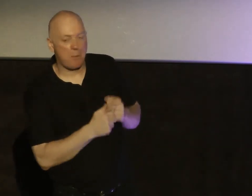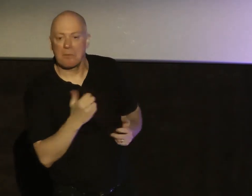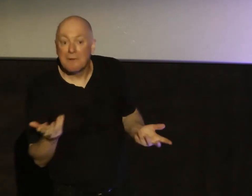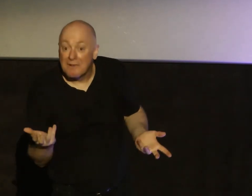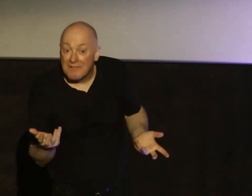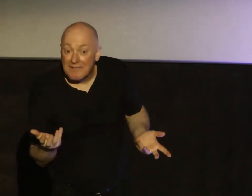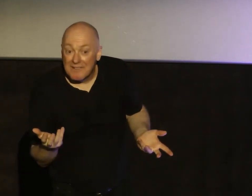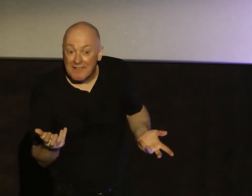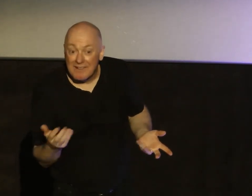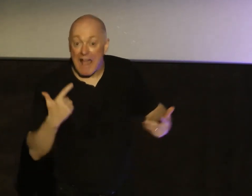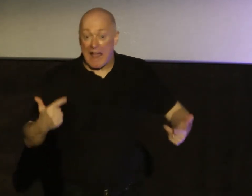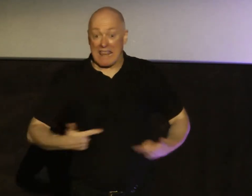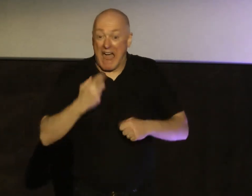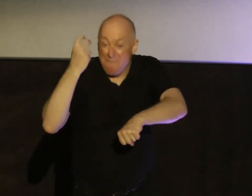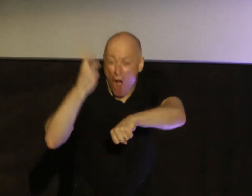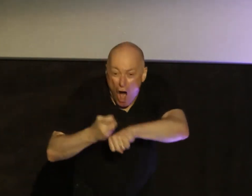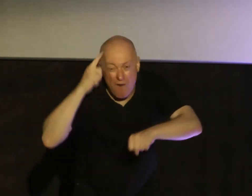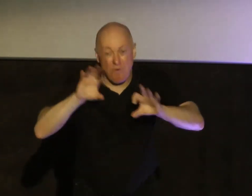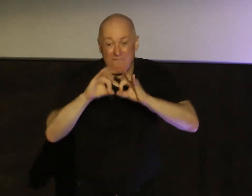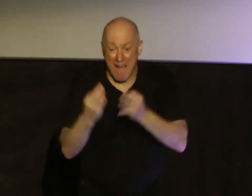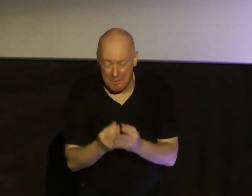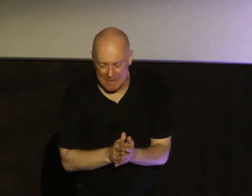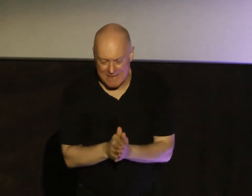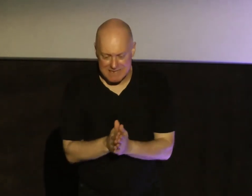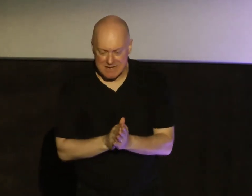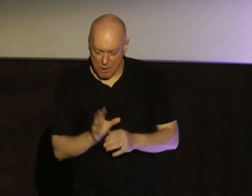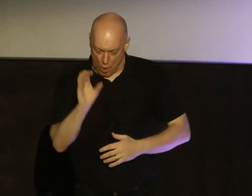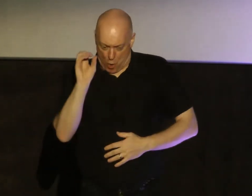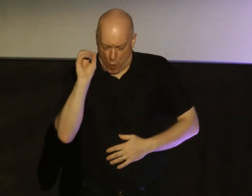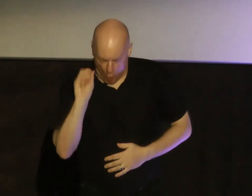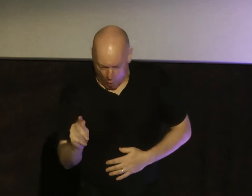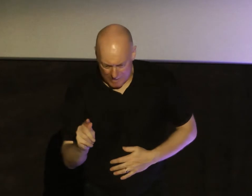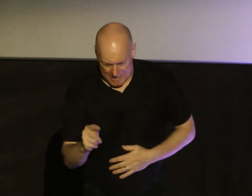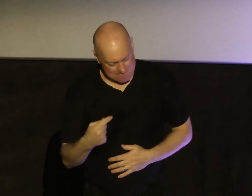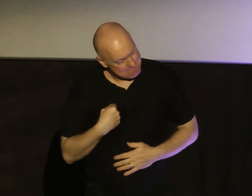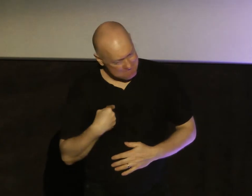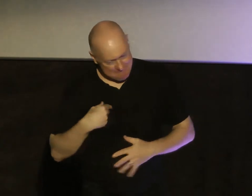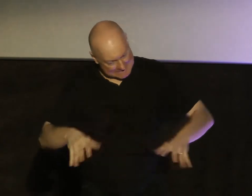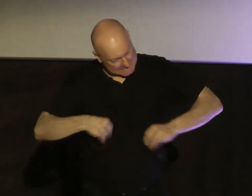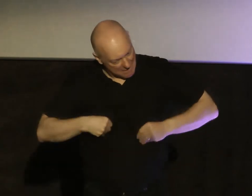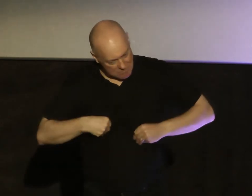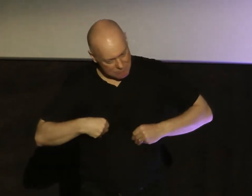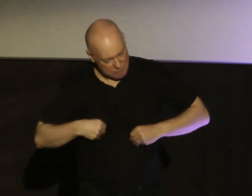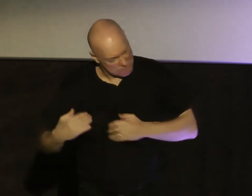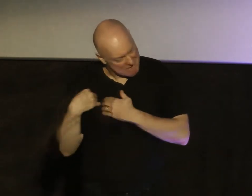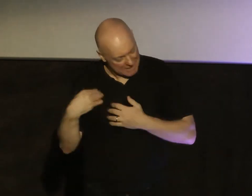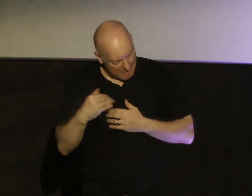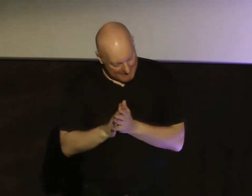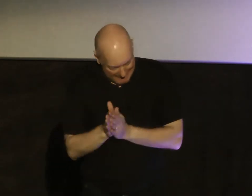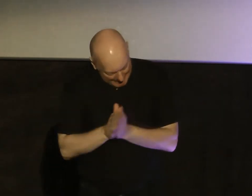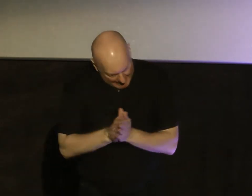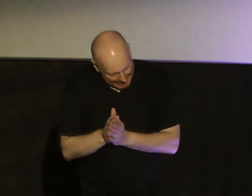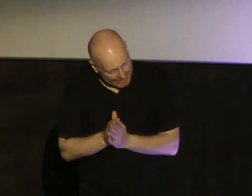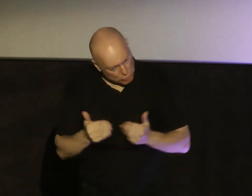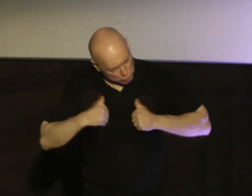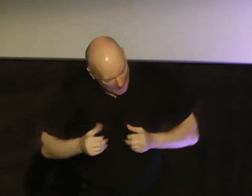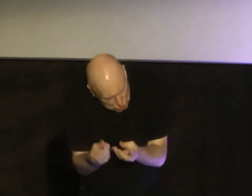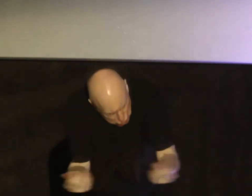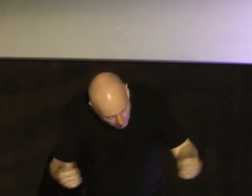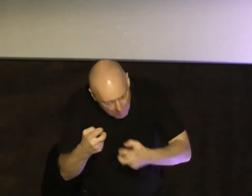When life is hard for your family, are you willing to proactively own your responsibilities rather than passively sit back and wait for someone